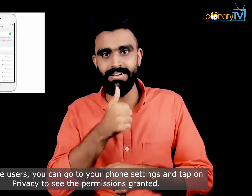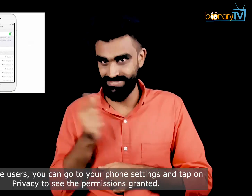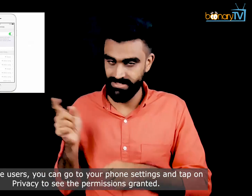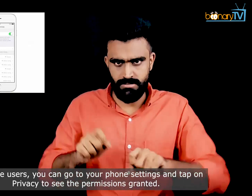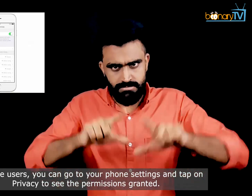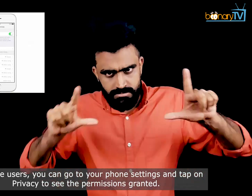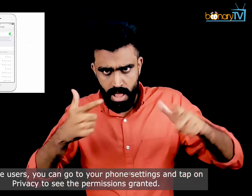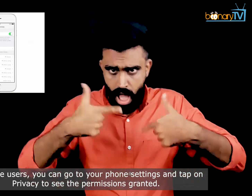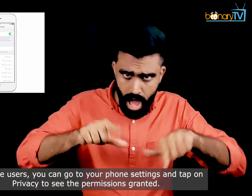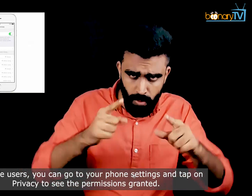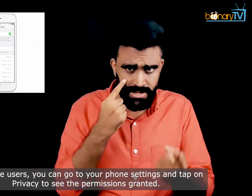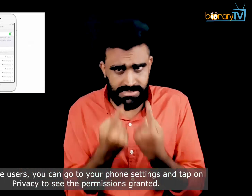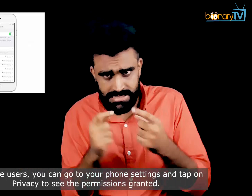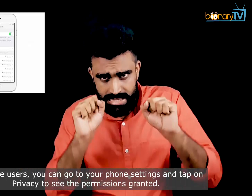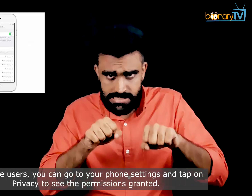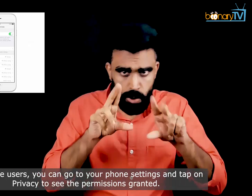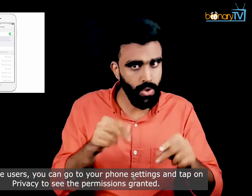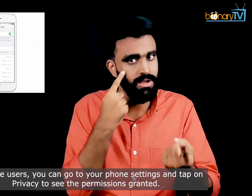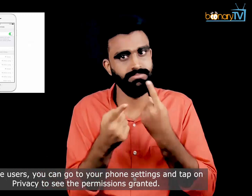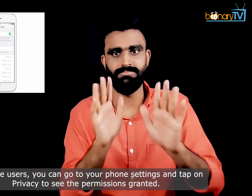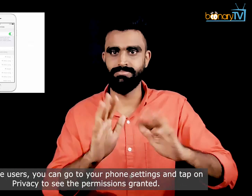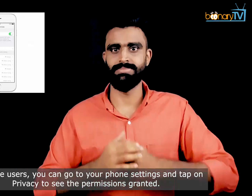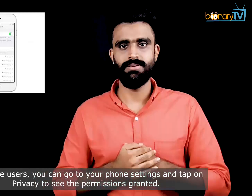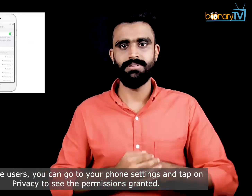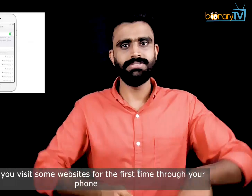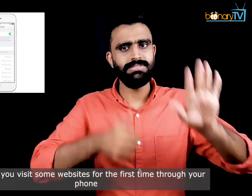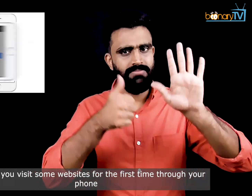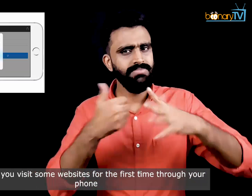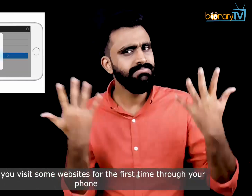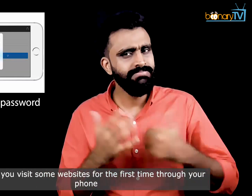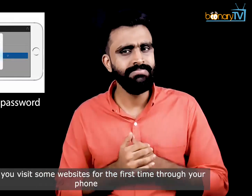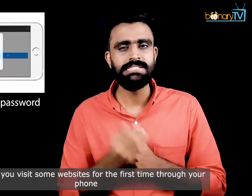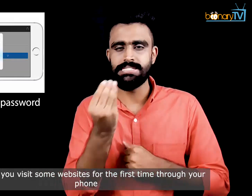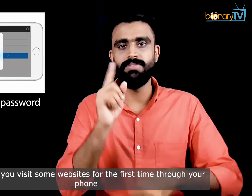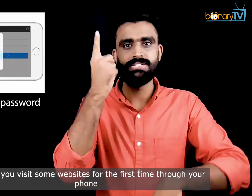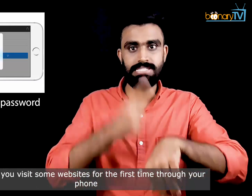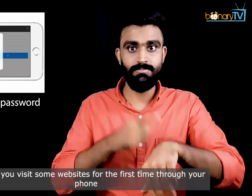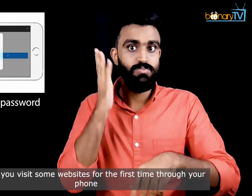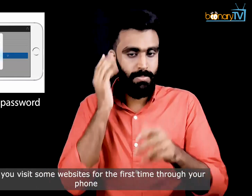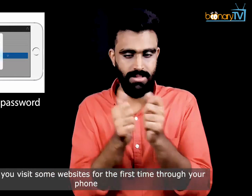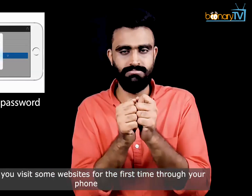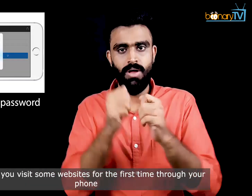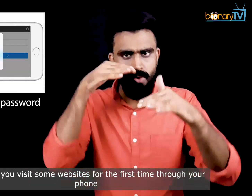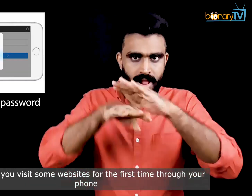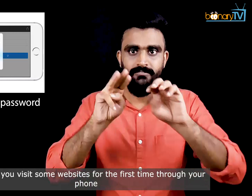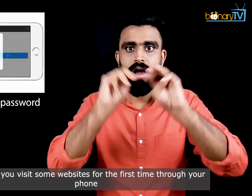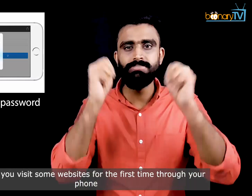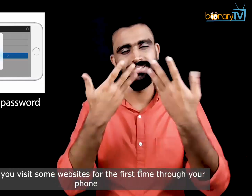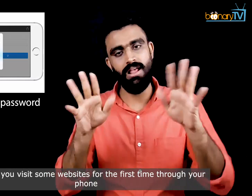privacy to see the permissions granted. Number 6. When you visit some websites for the first